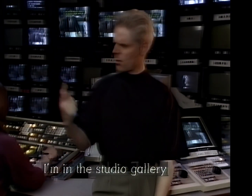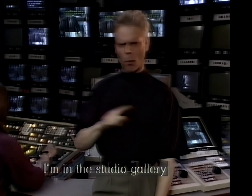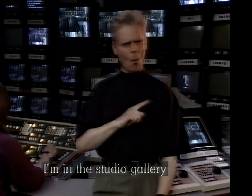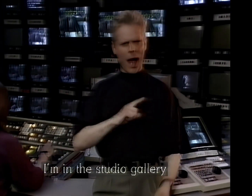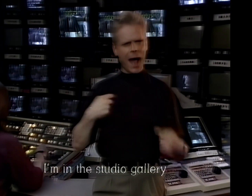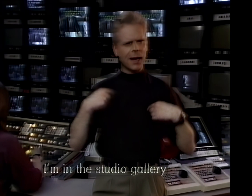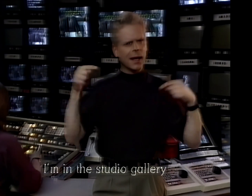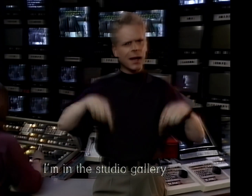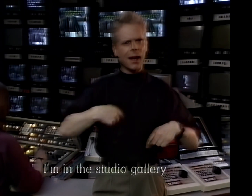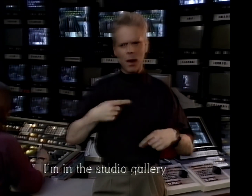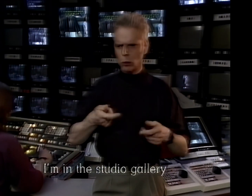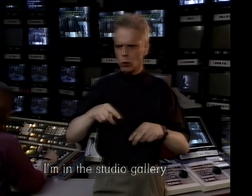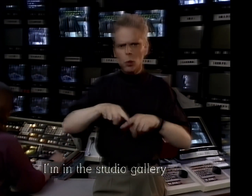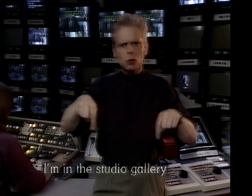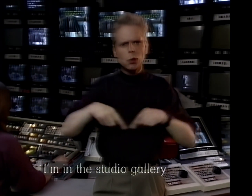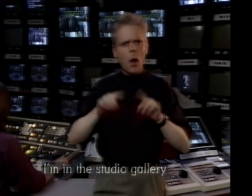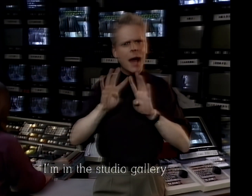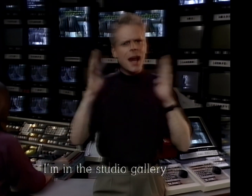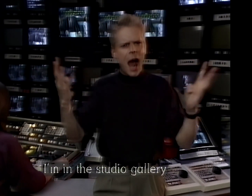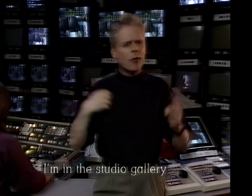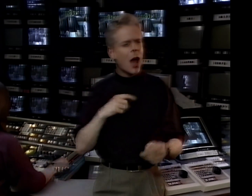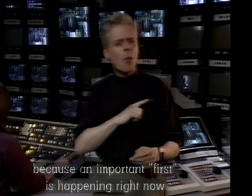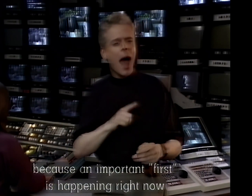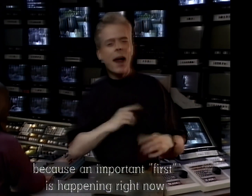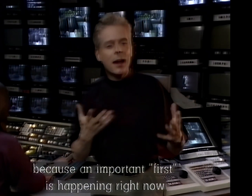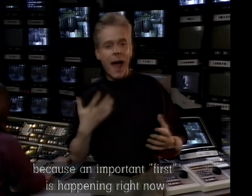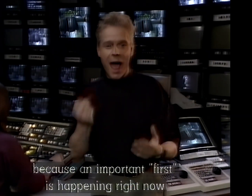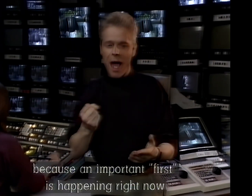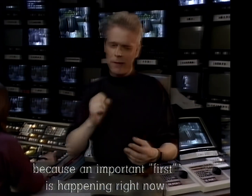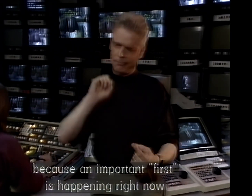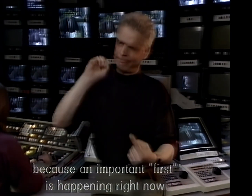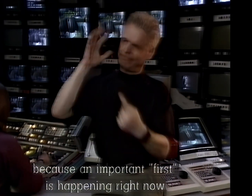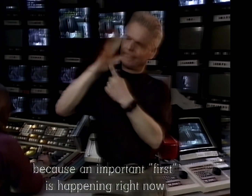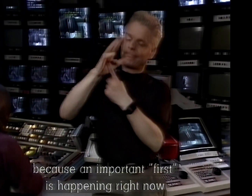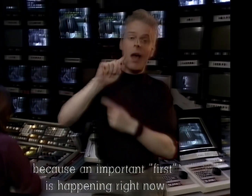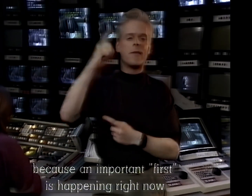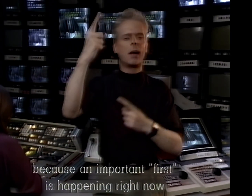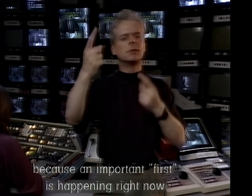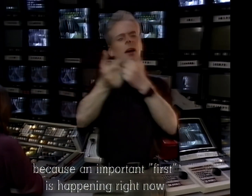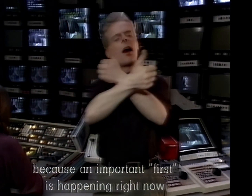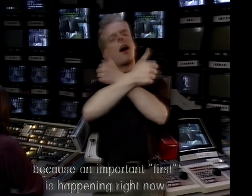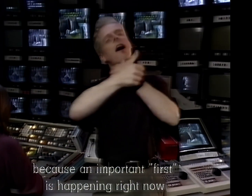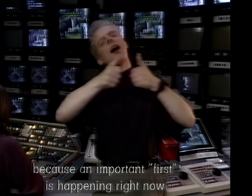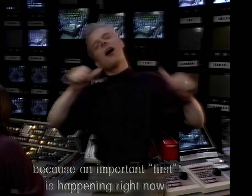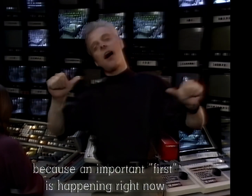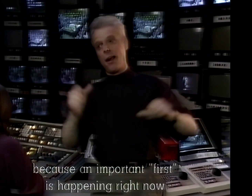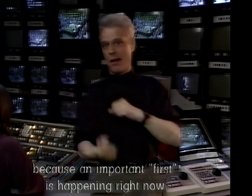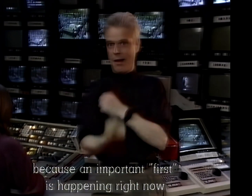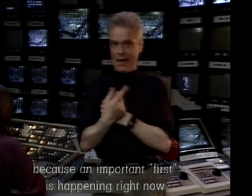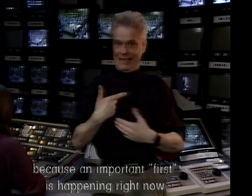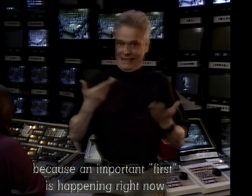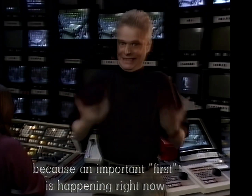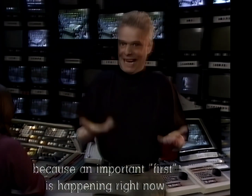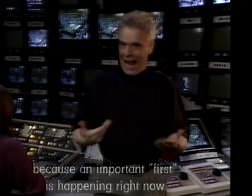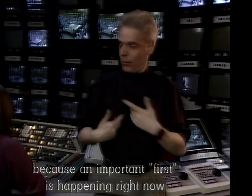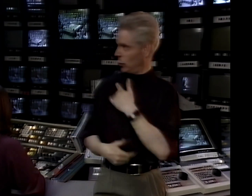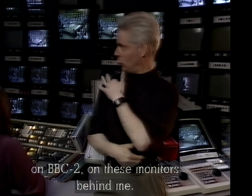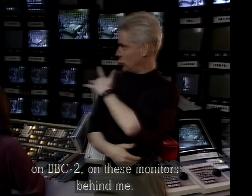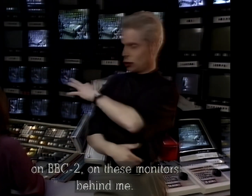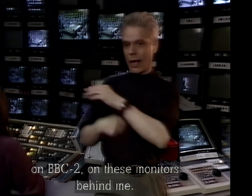I'm in the studio gallery because an important first is happening right now on BBC Two, on these monitors